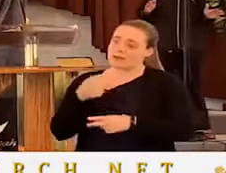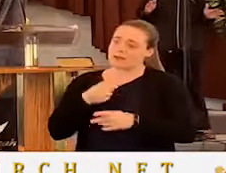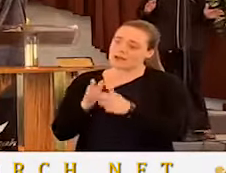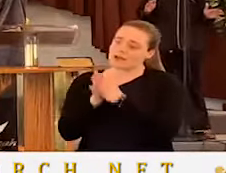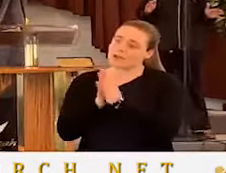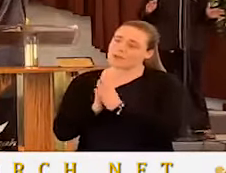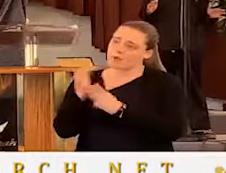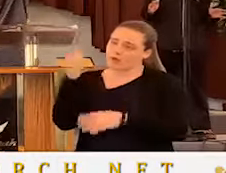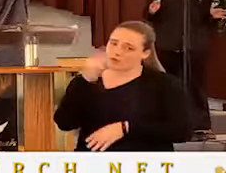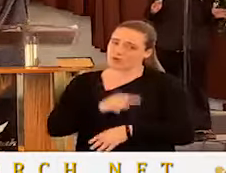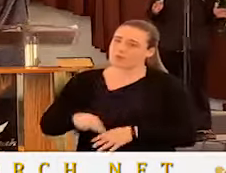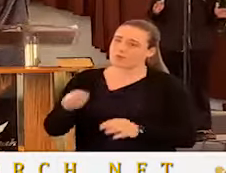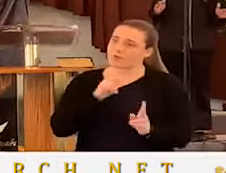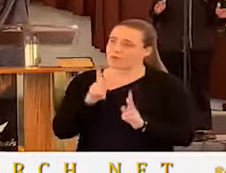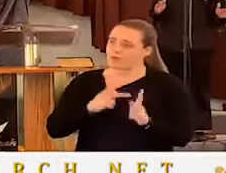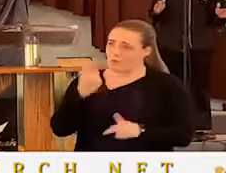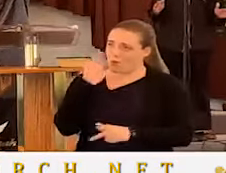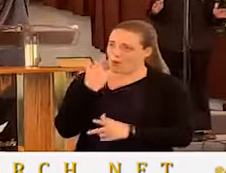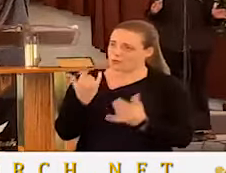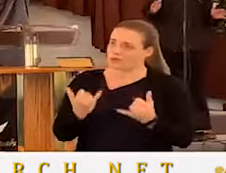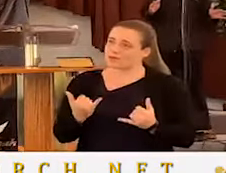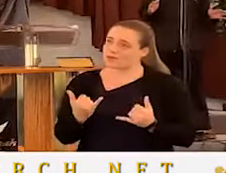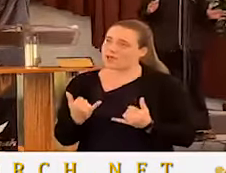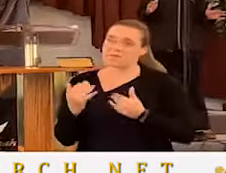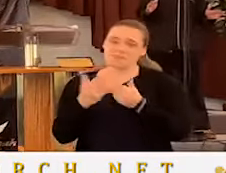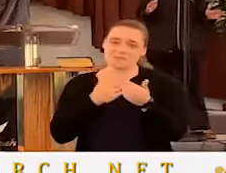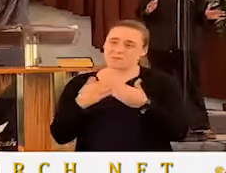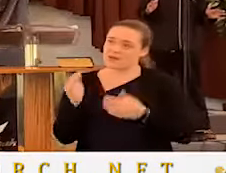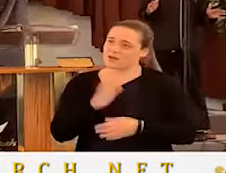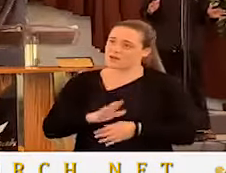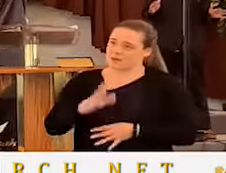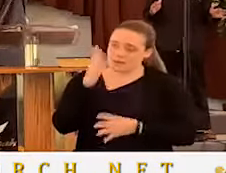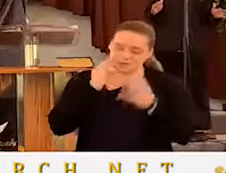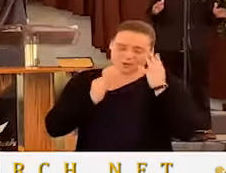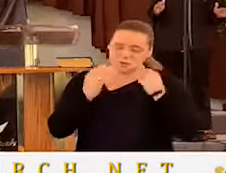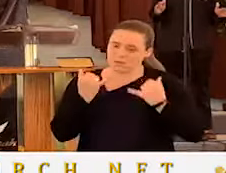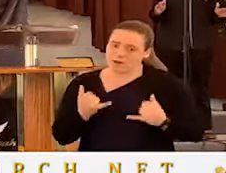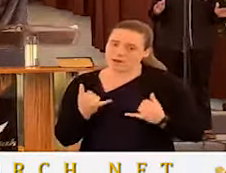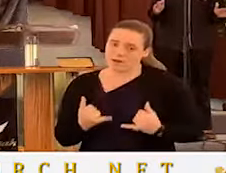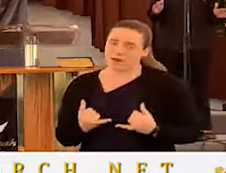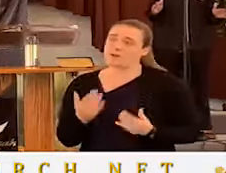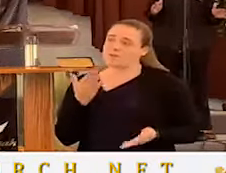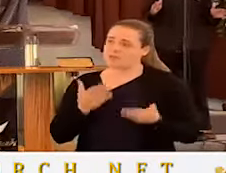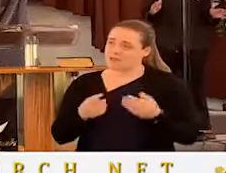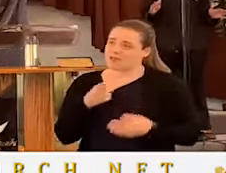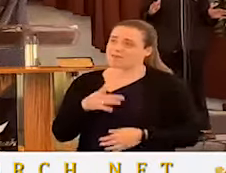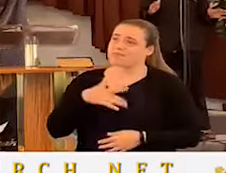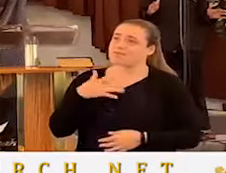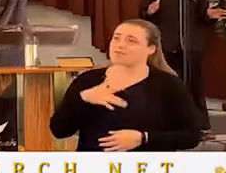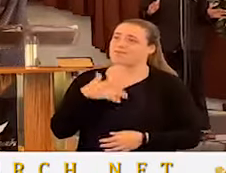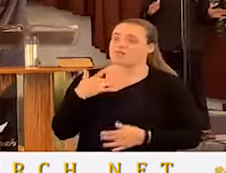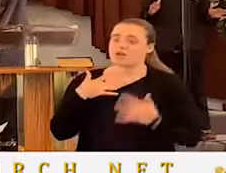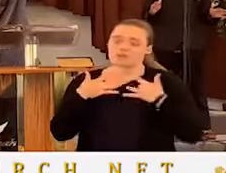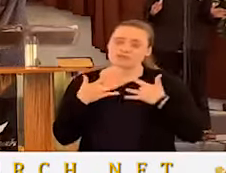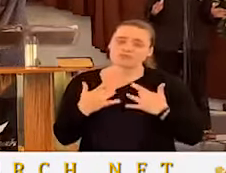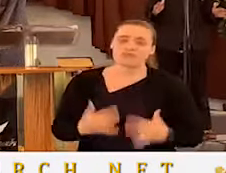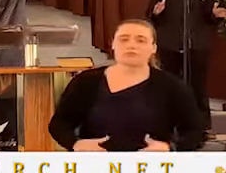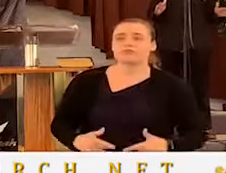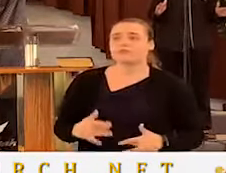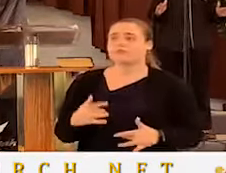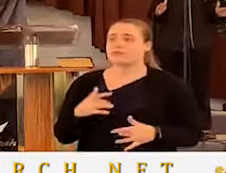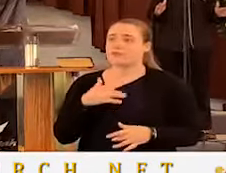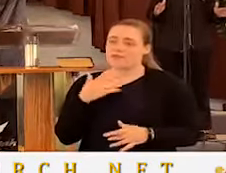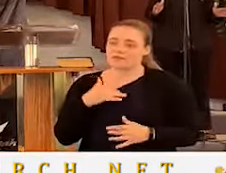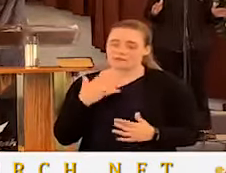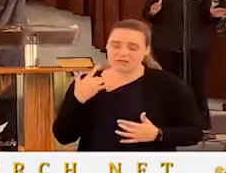Touch them now, God. Whatever they're going through. There are many people on the line that's depressed. They're full of anxiety and